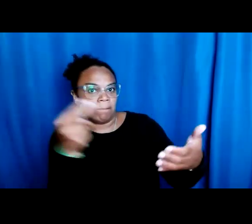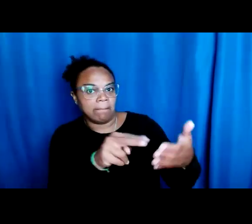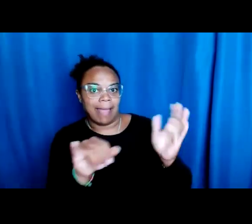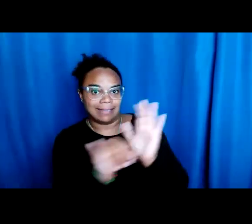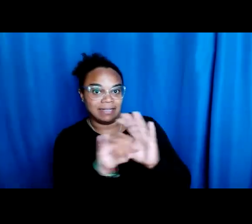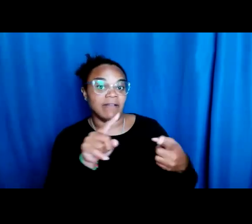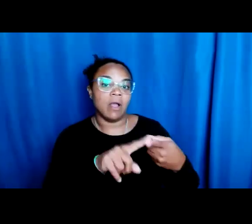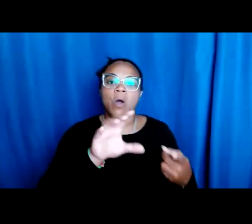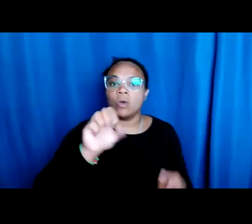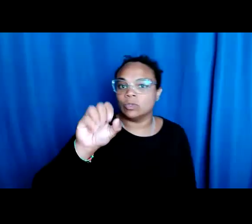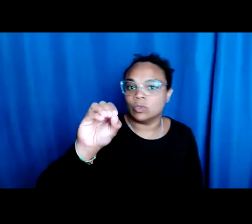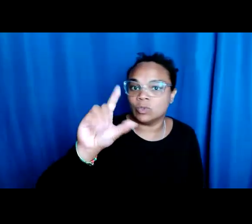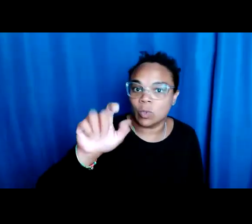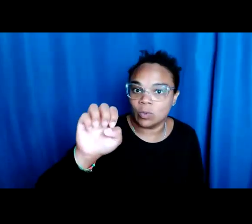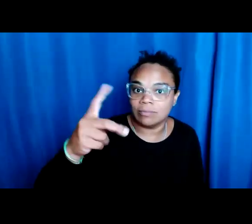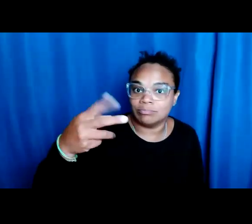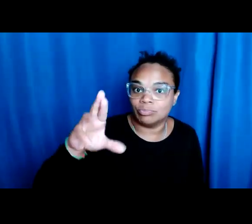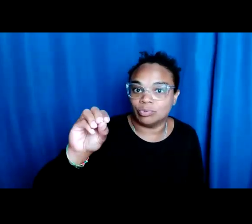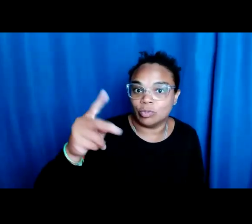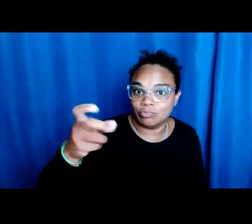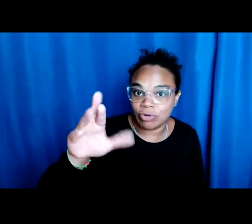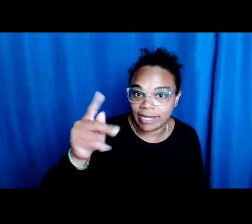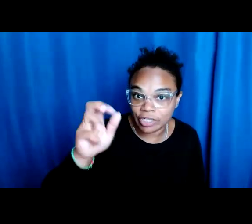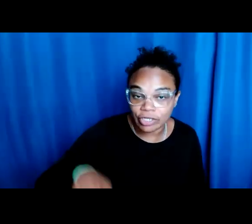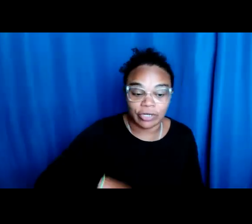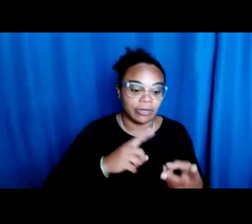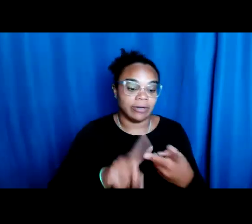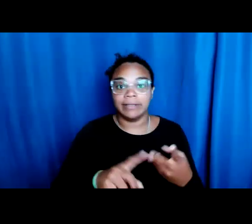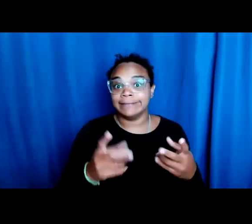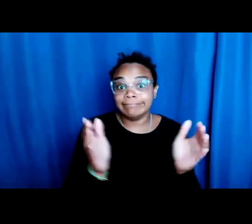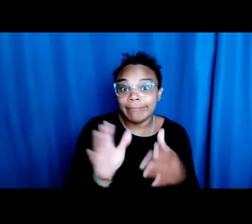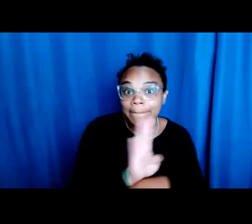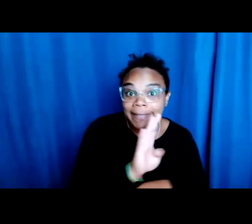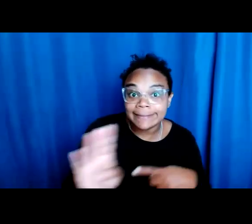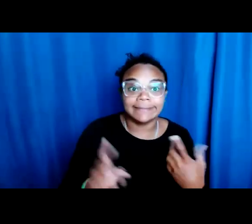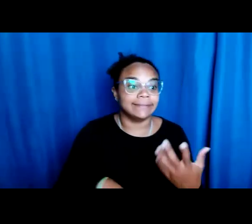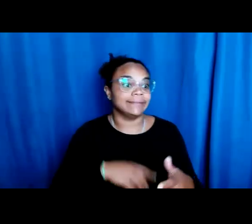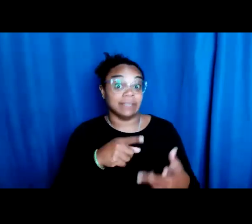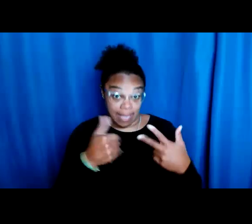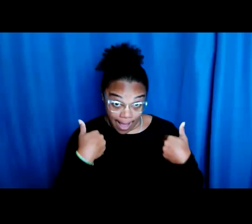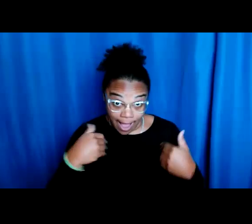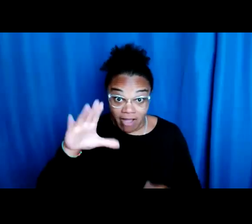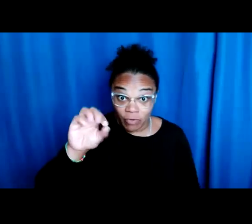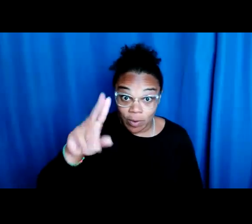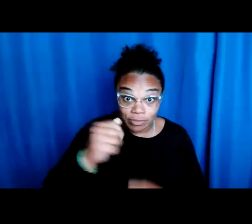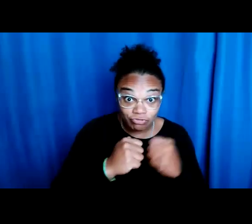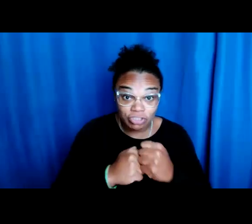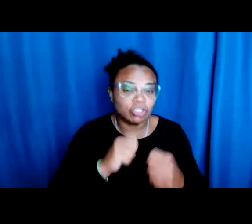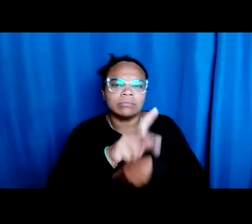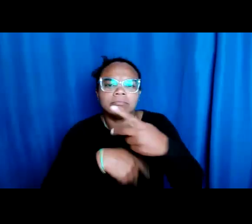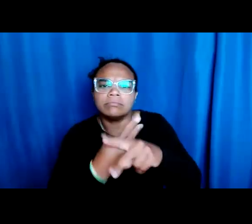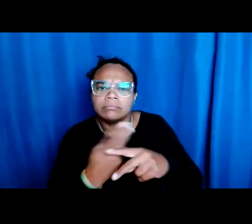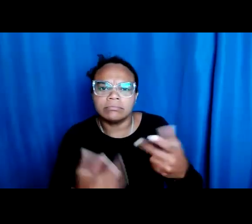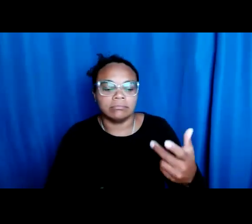mom and pop? If you have a corporate structure, what is that structure? Are you incorporated in this